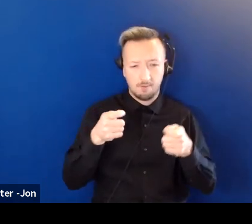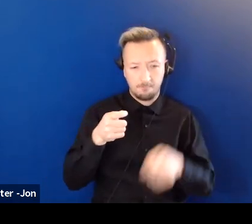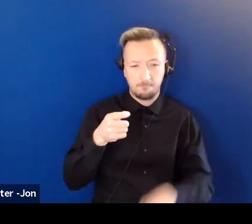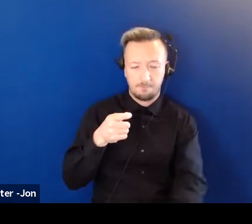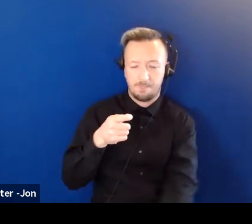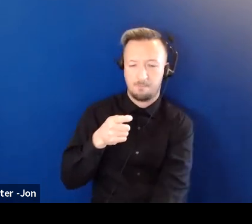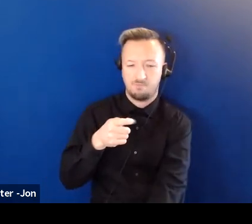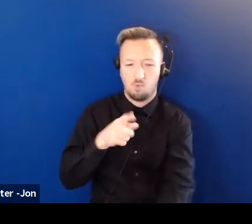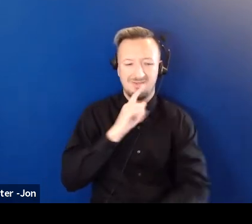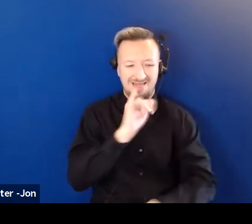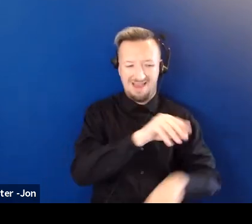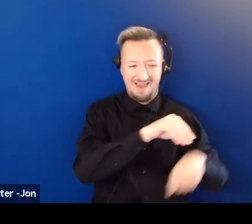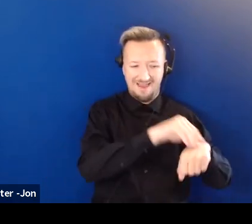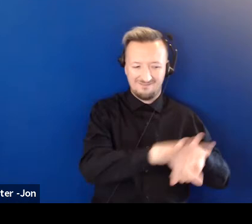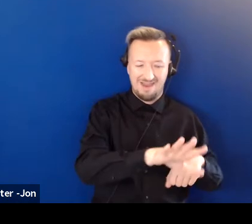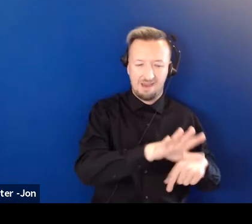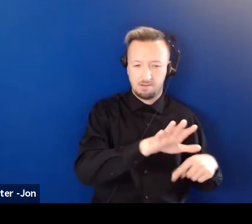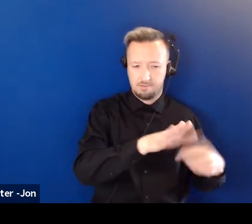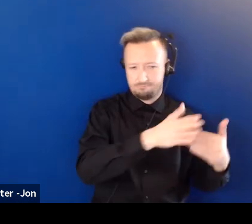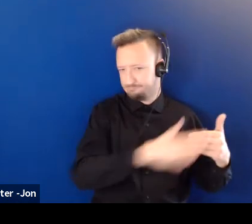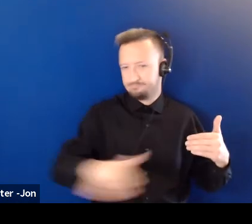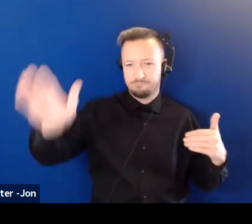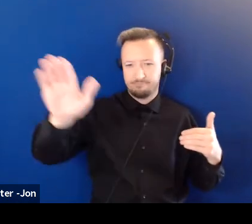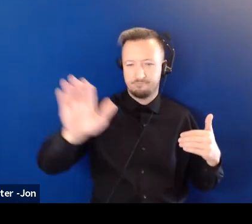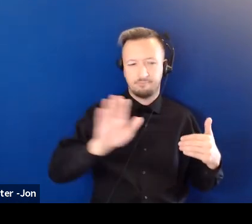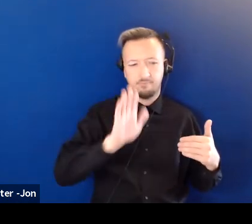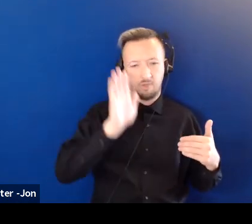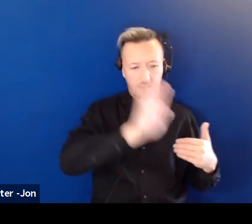long-term goals and impacts.